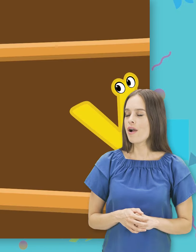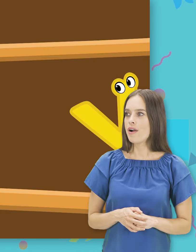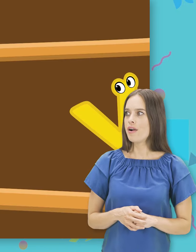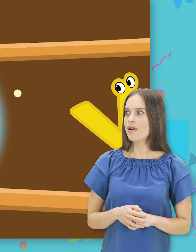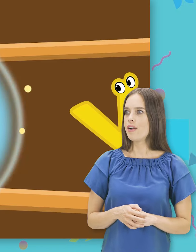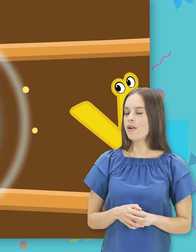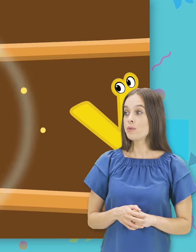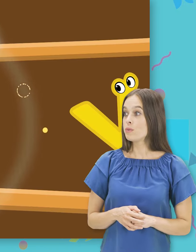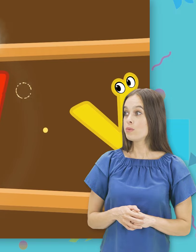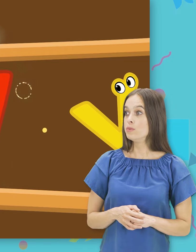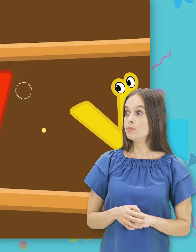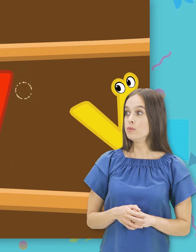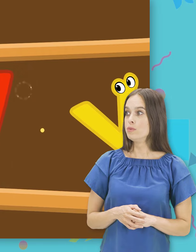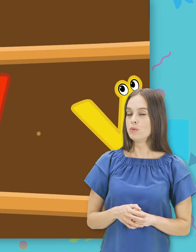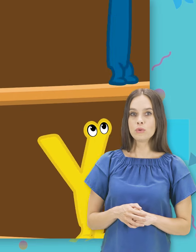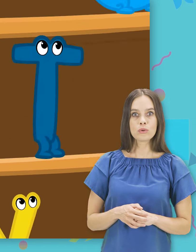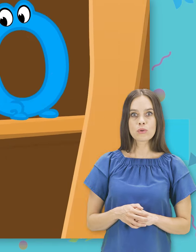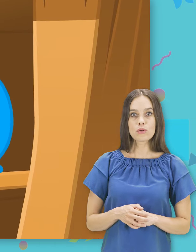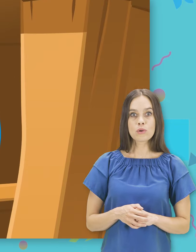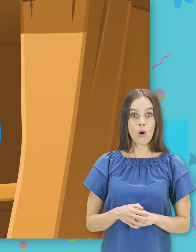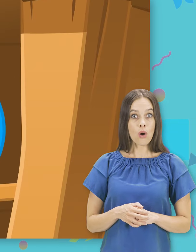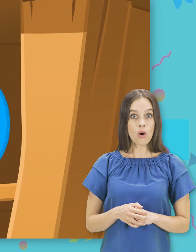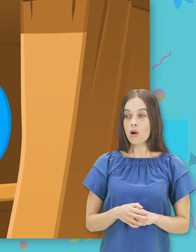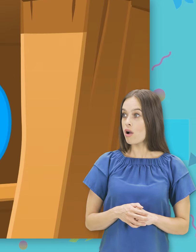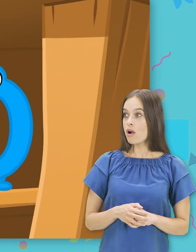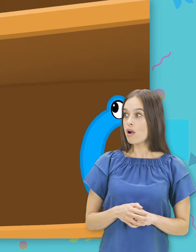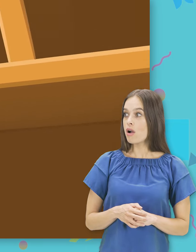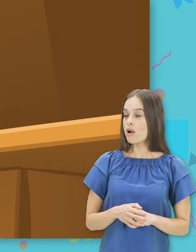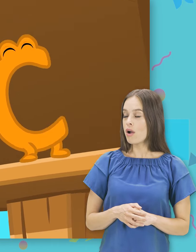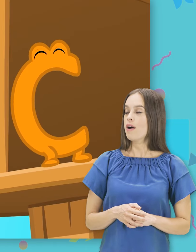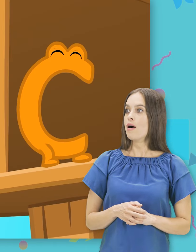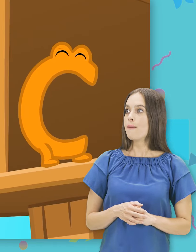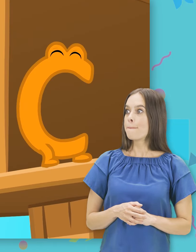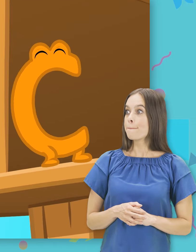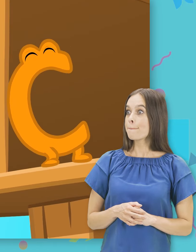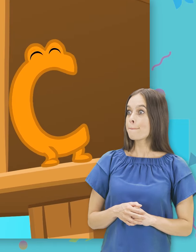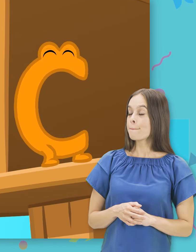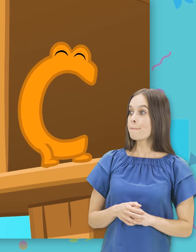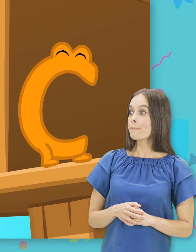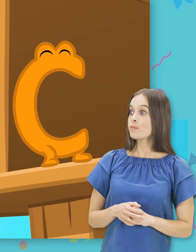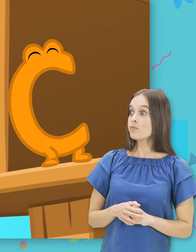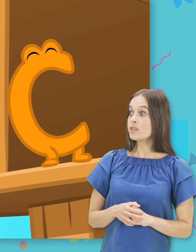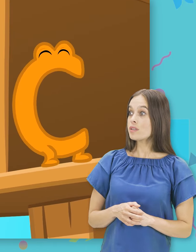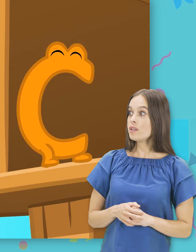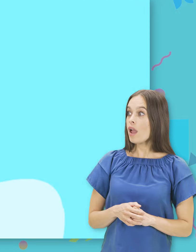Thank you.